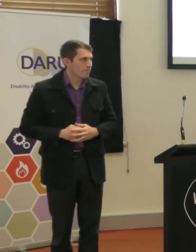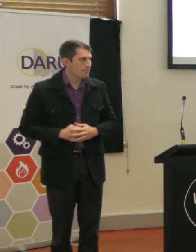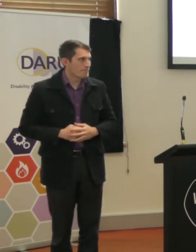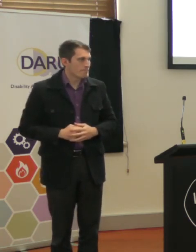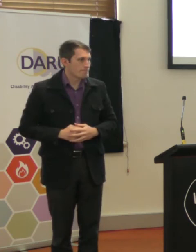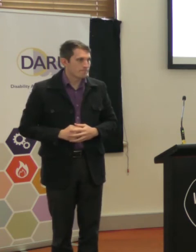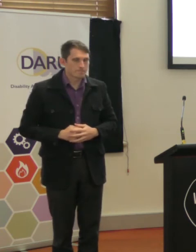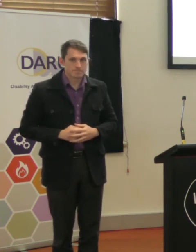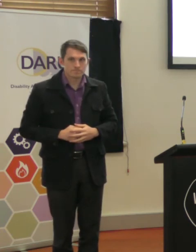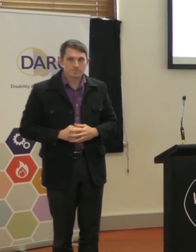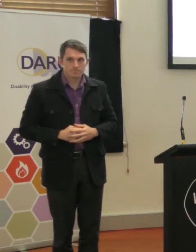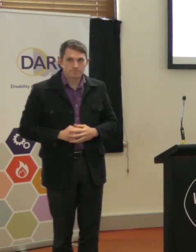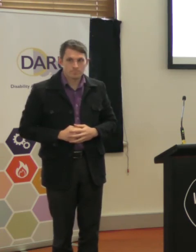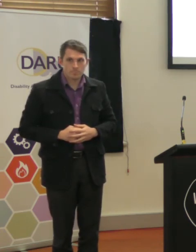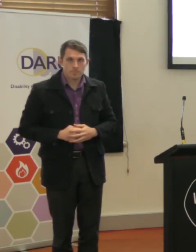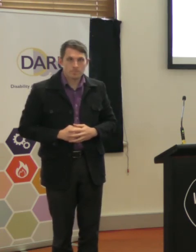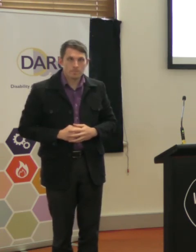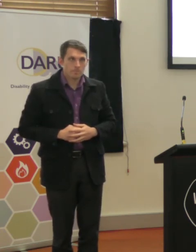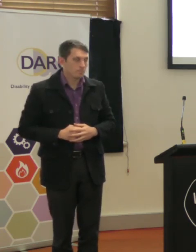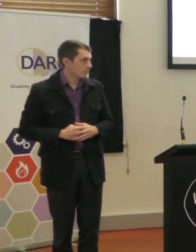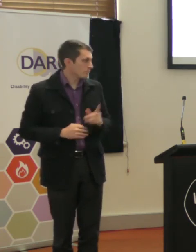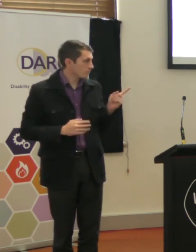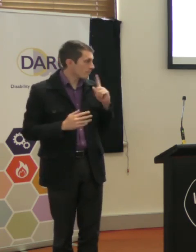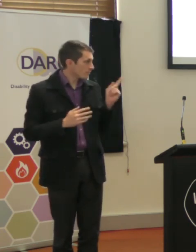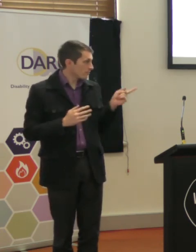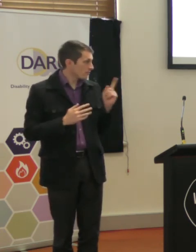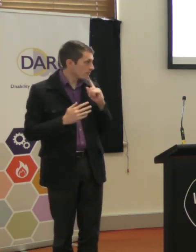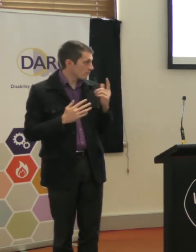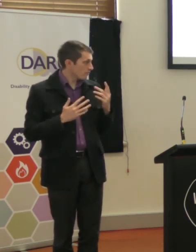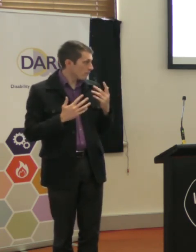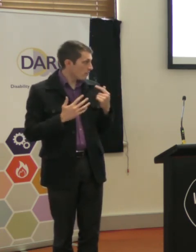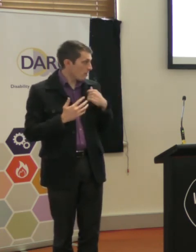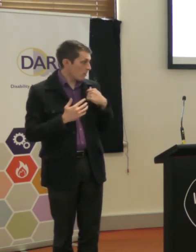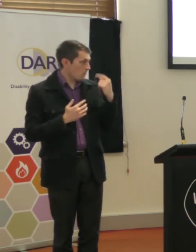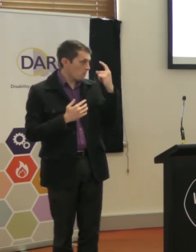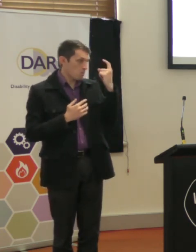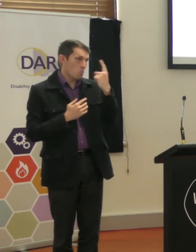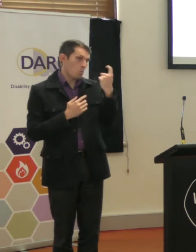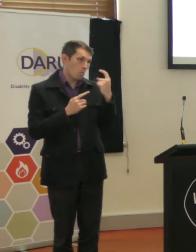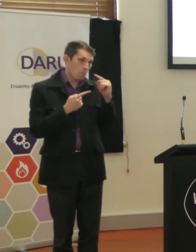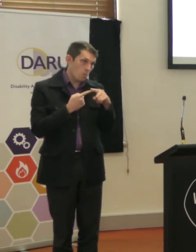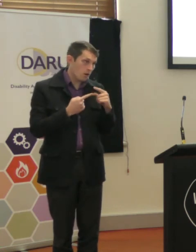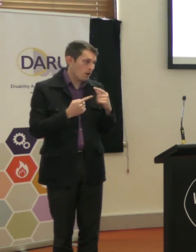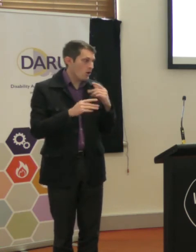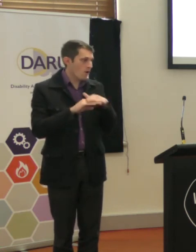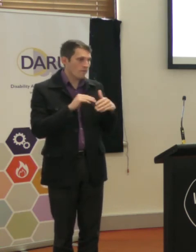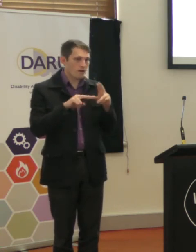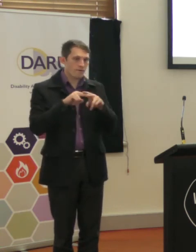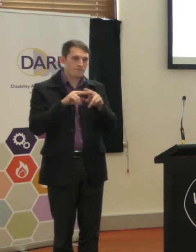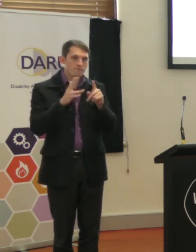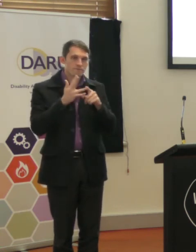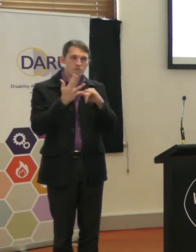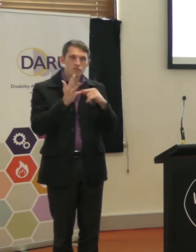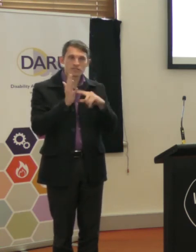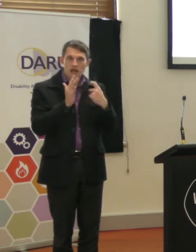So the other question I had myself, maybe you can answer, is about foster care and Oh